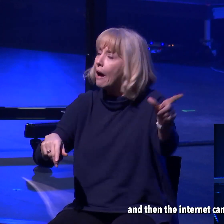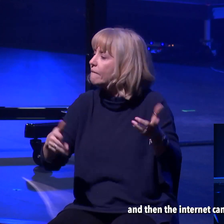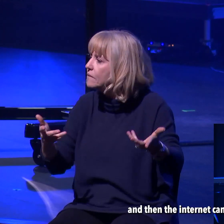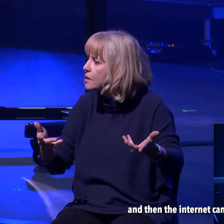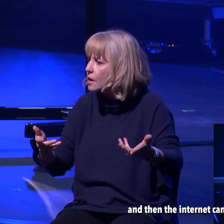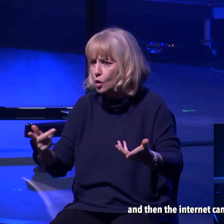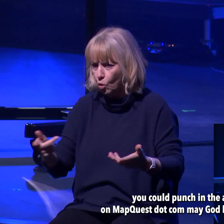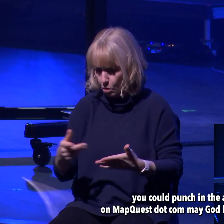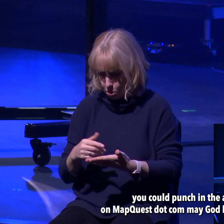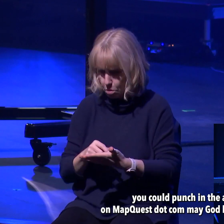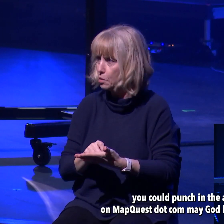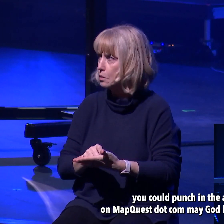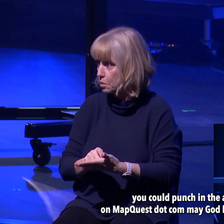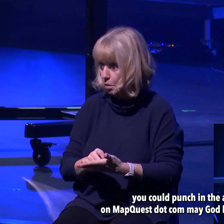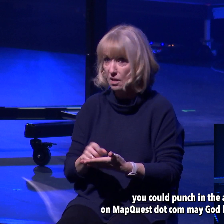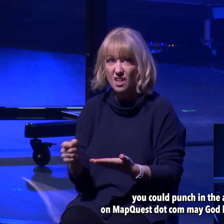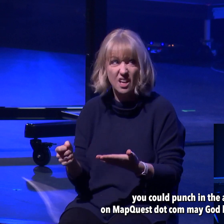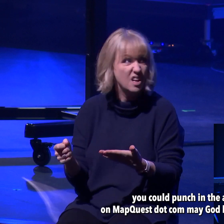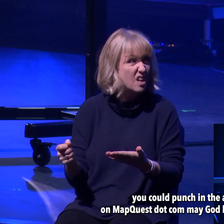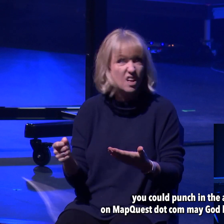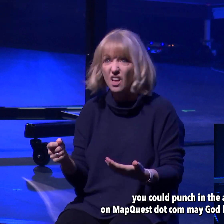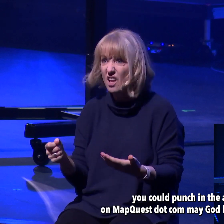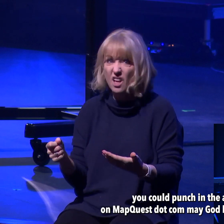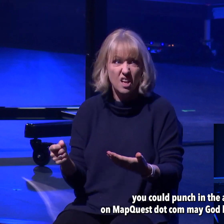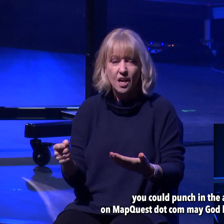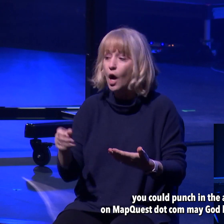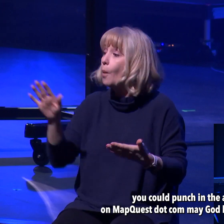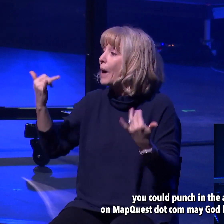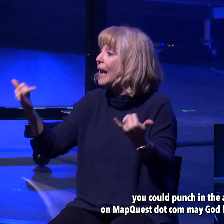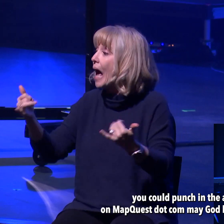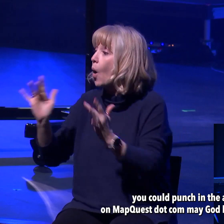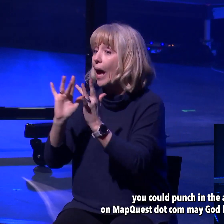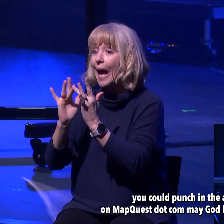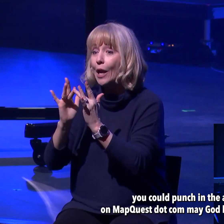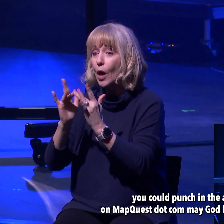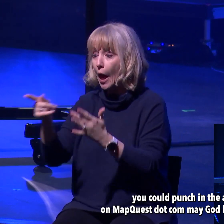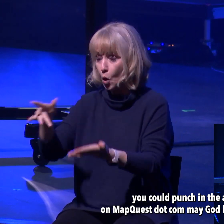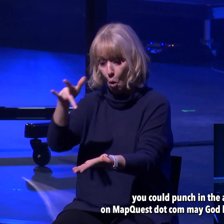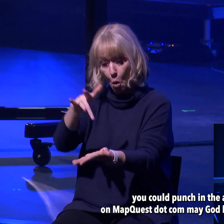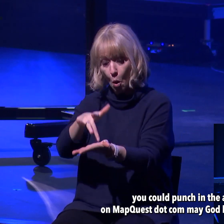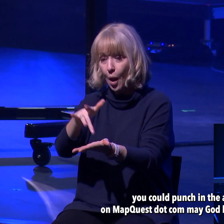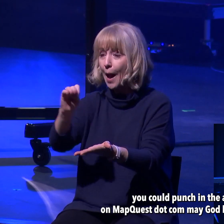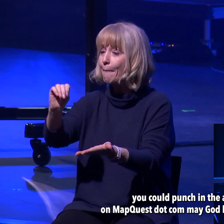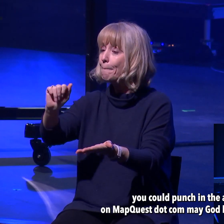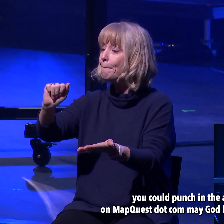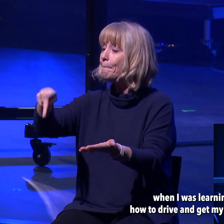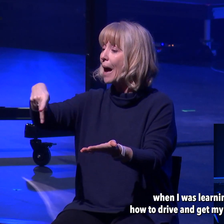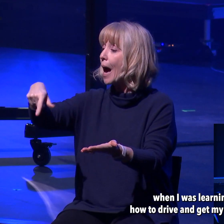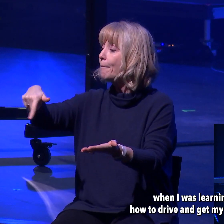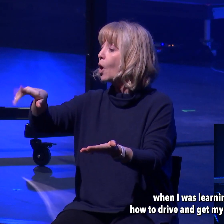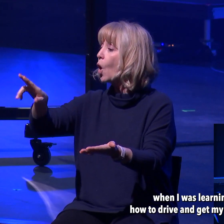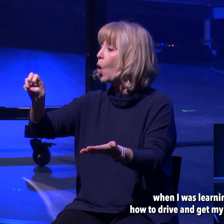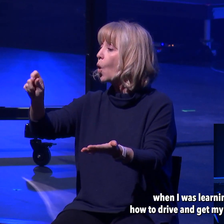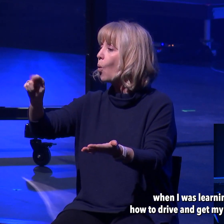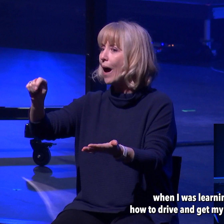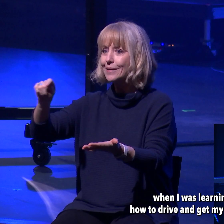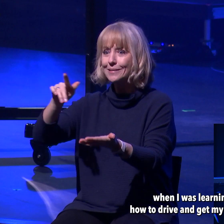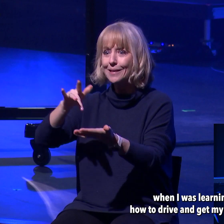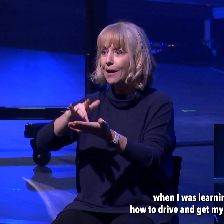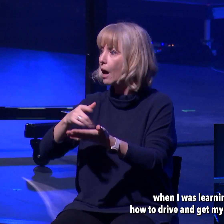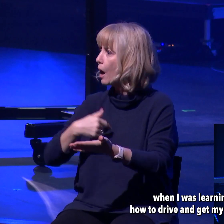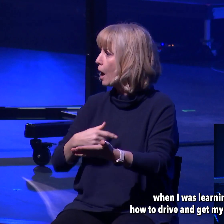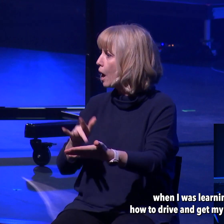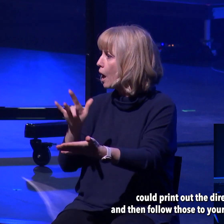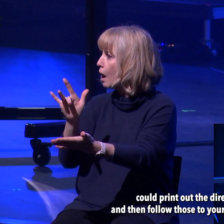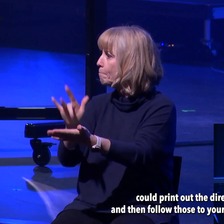then the internet came along and you could punch in the address on mapquest.com. Man, God bless MapQuest. When I was learning how to drive and